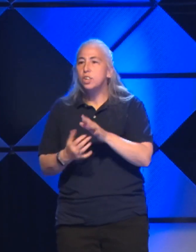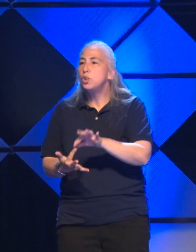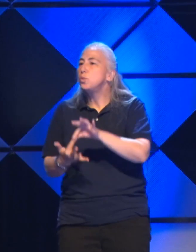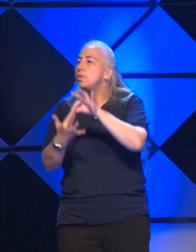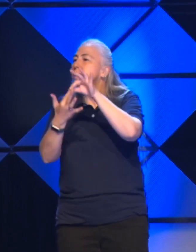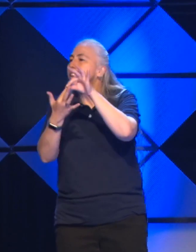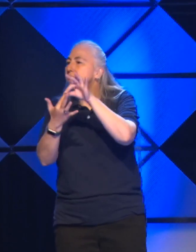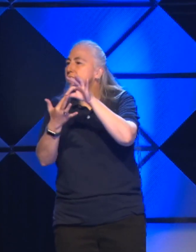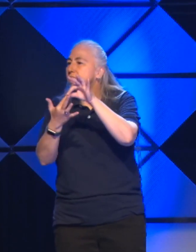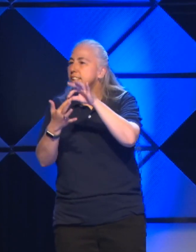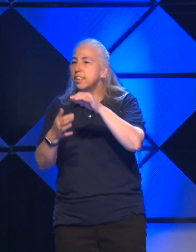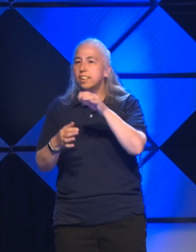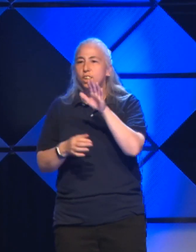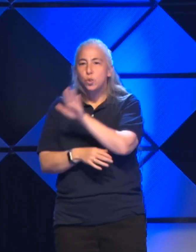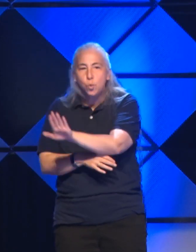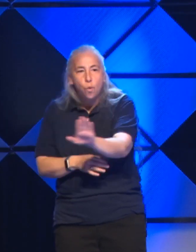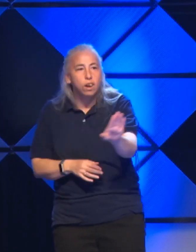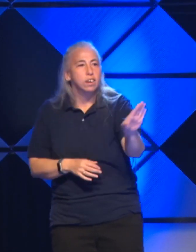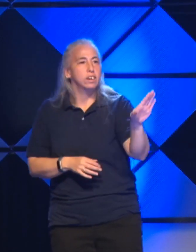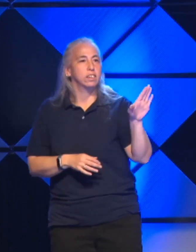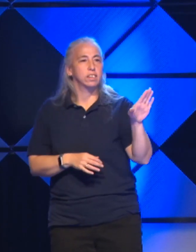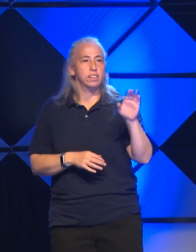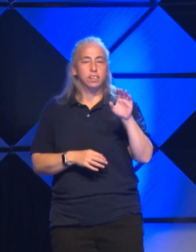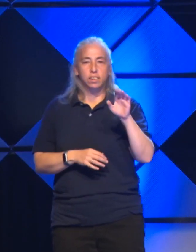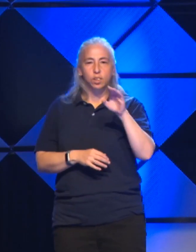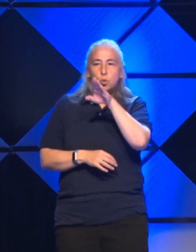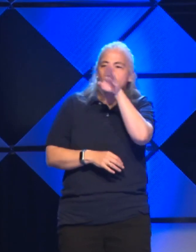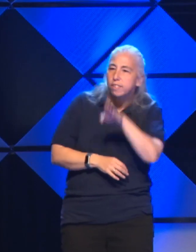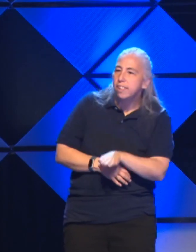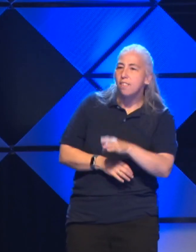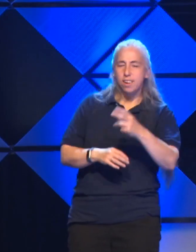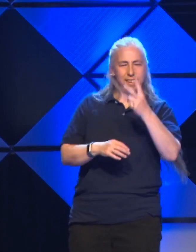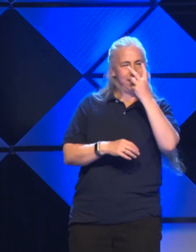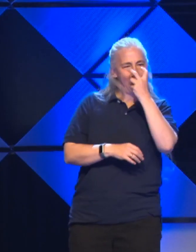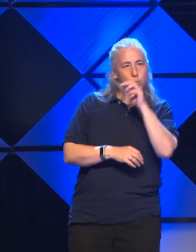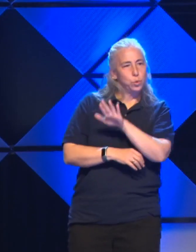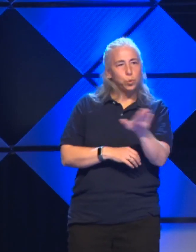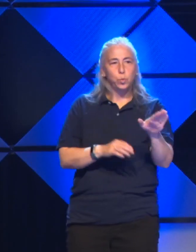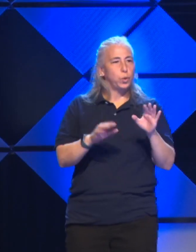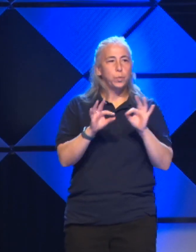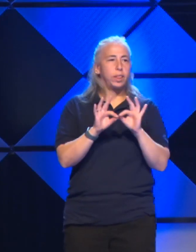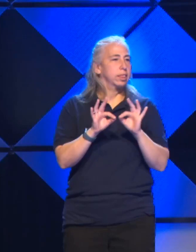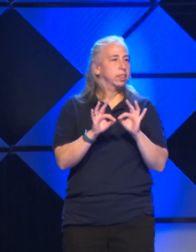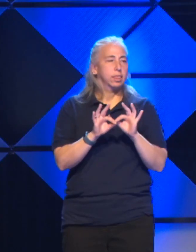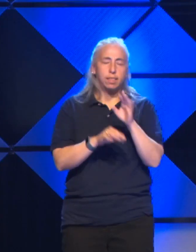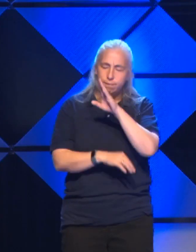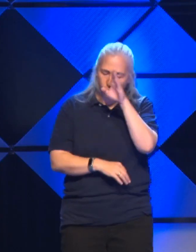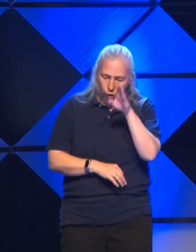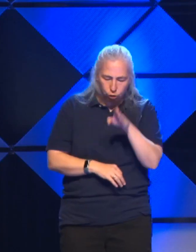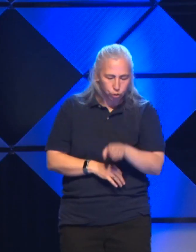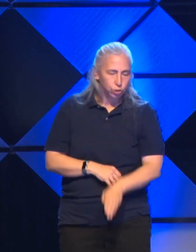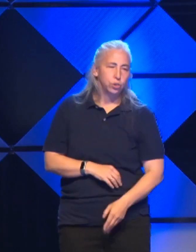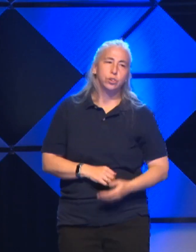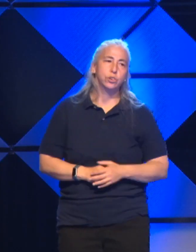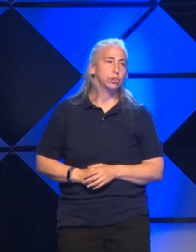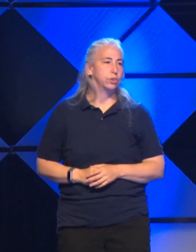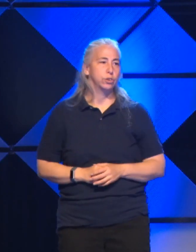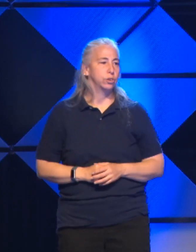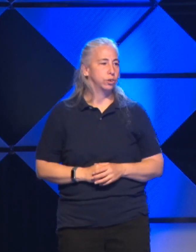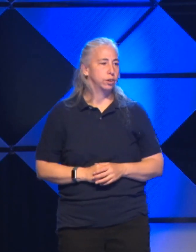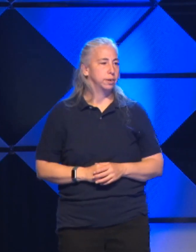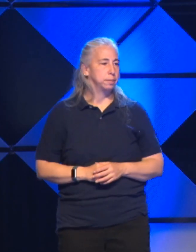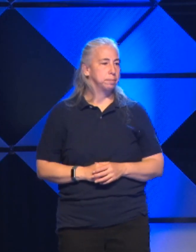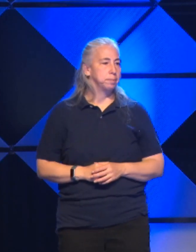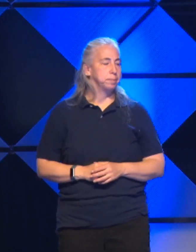unique. Don't ever doubt of your value. Don't ever doubt of